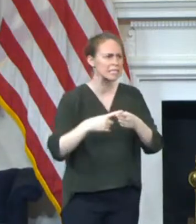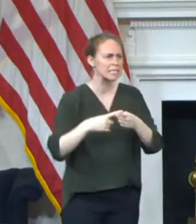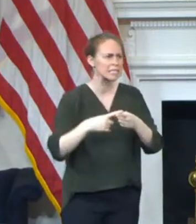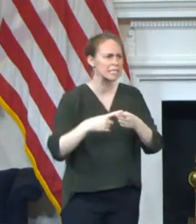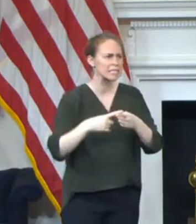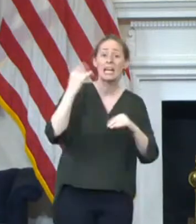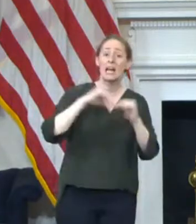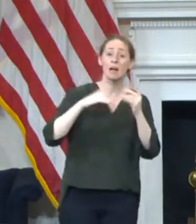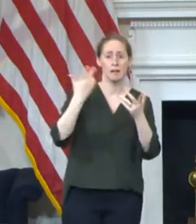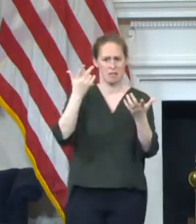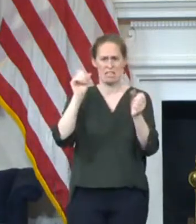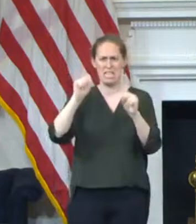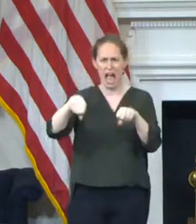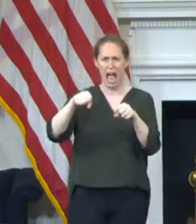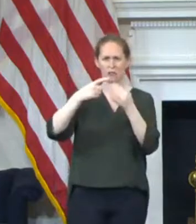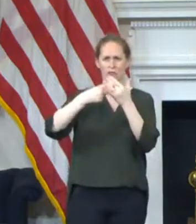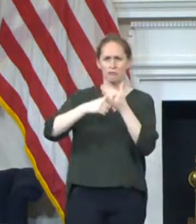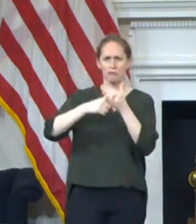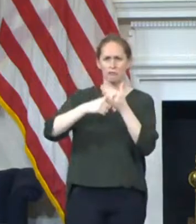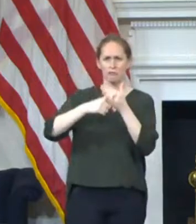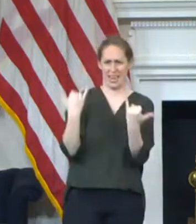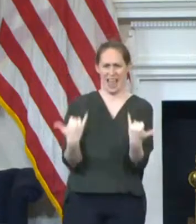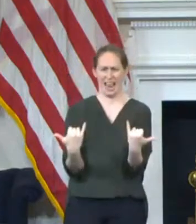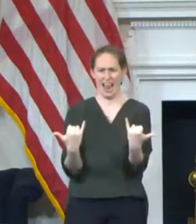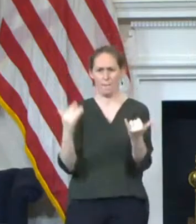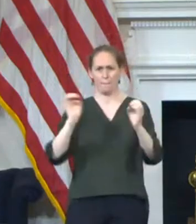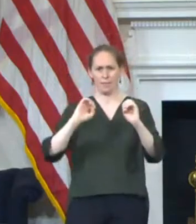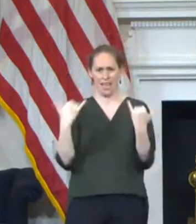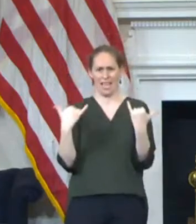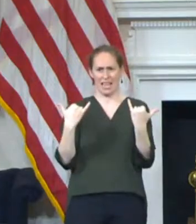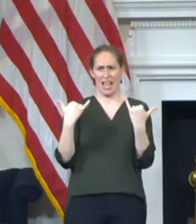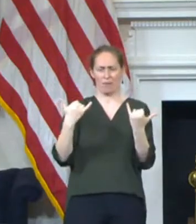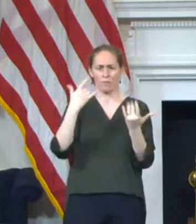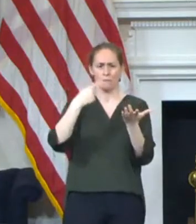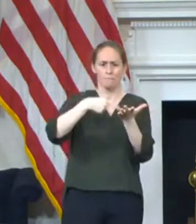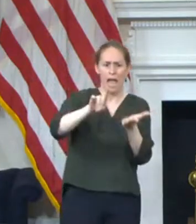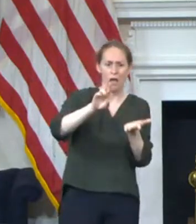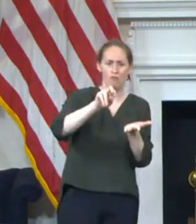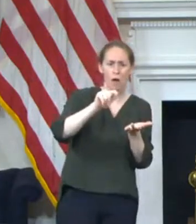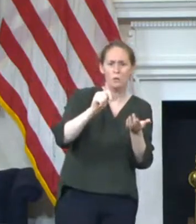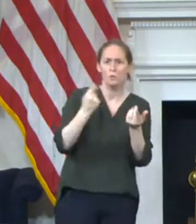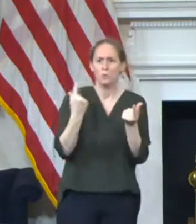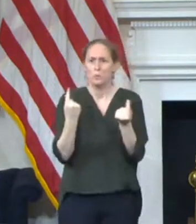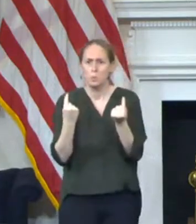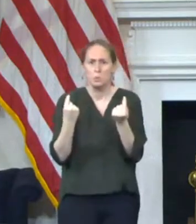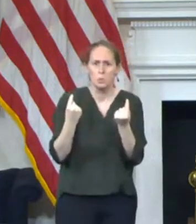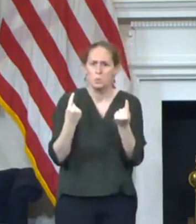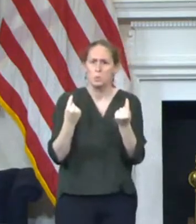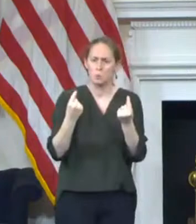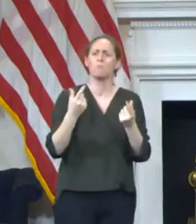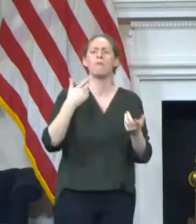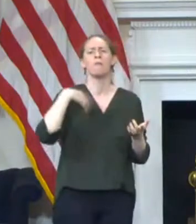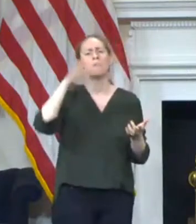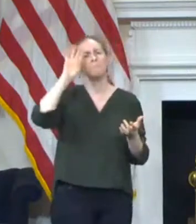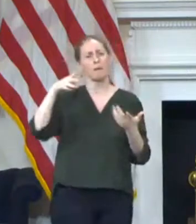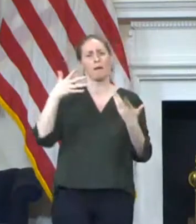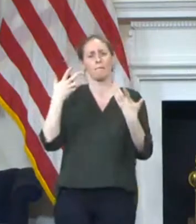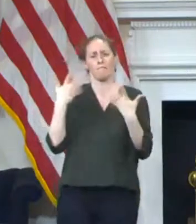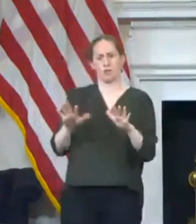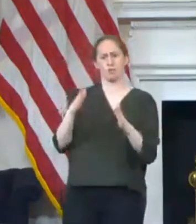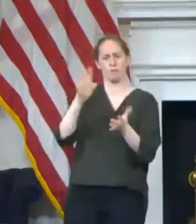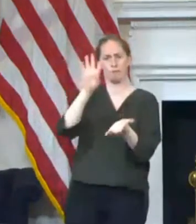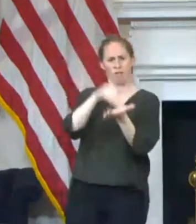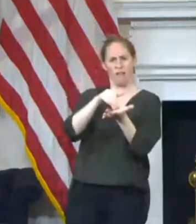Yeah, well, so our Department of Housing and Community Development, as I mentioned earlier, that they've been able to help 4,500 people with the